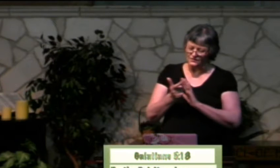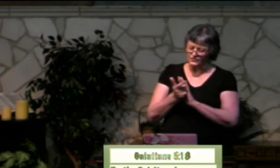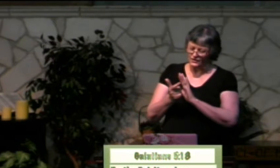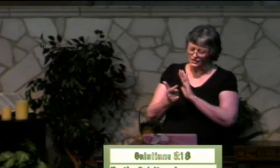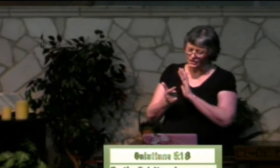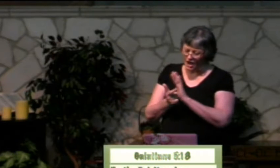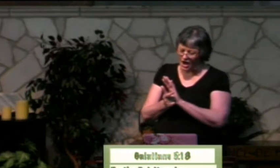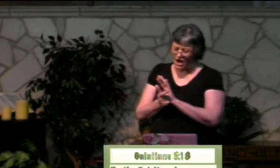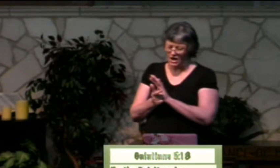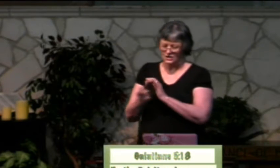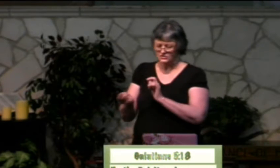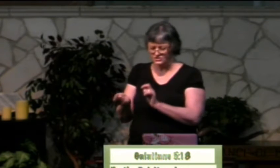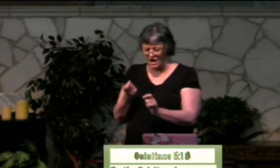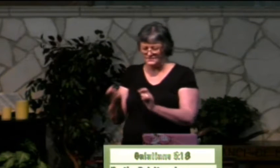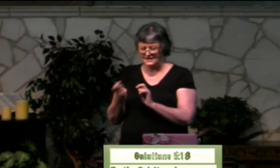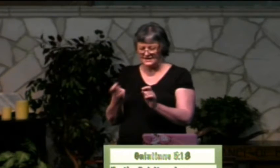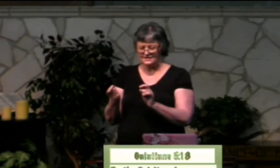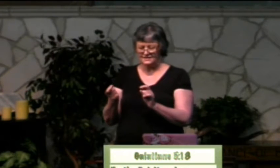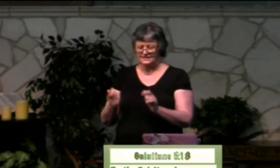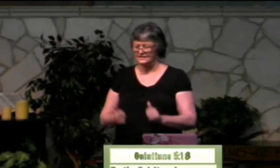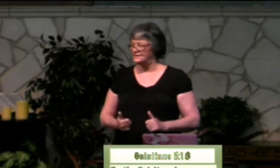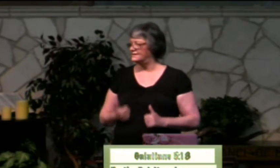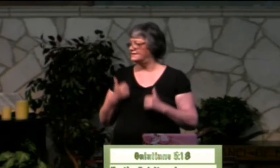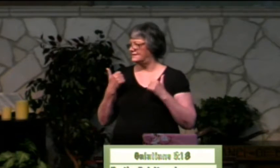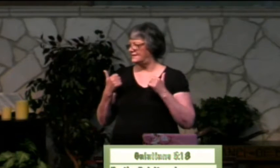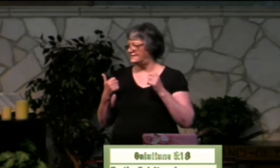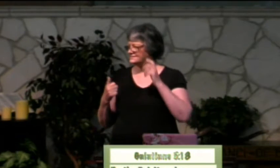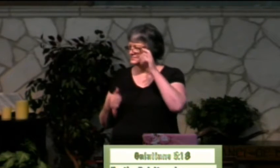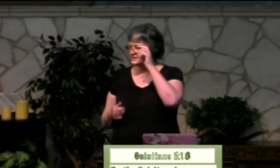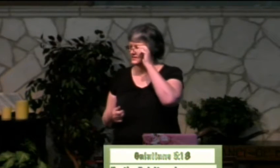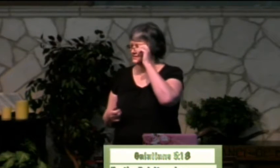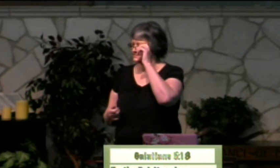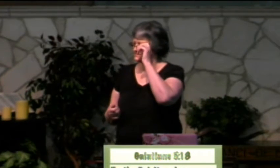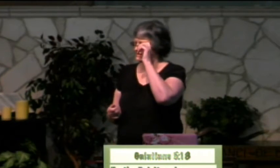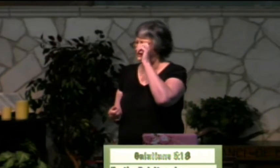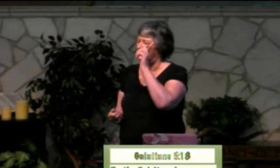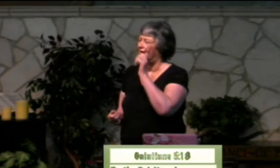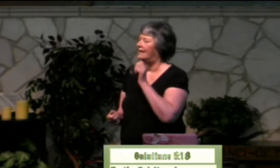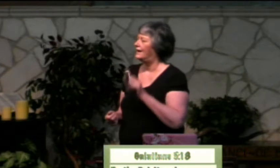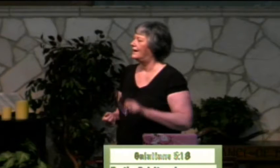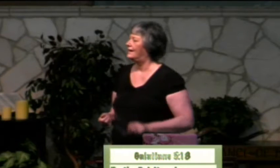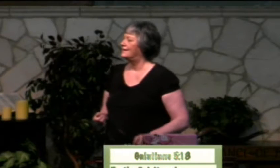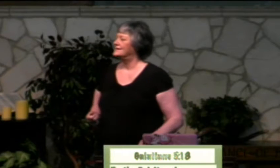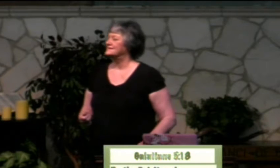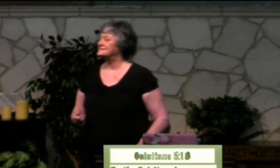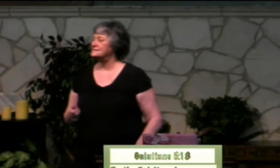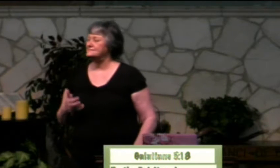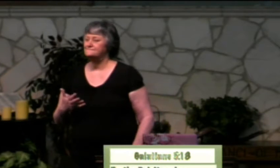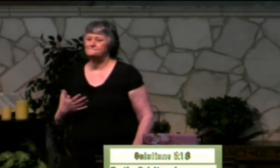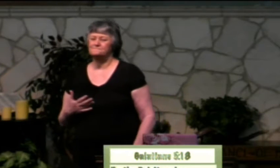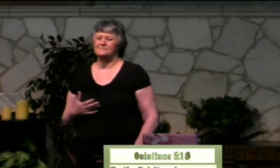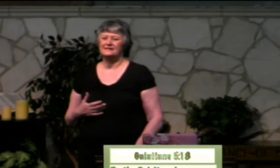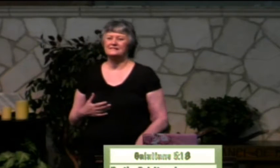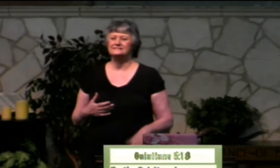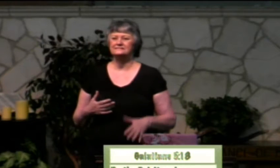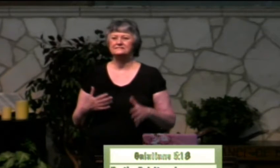the law-dominated experience. See,